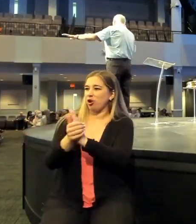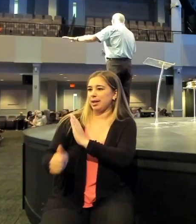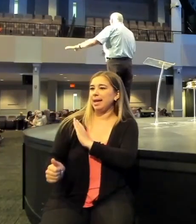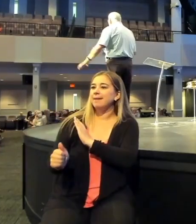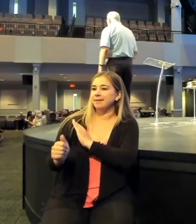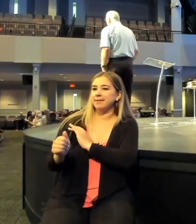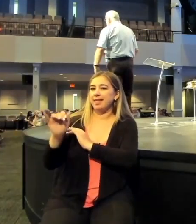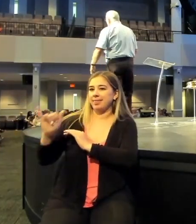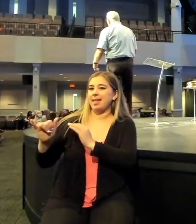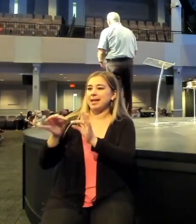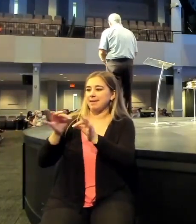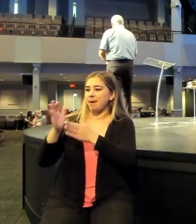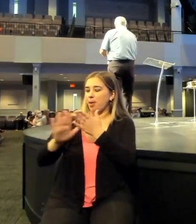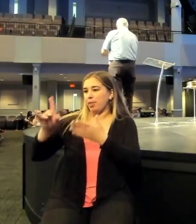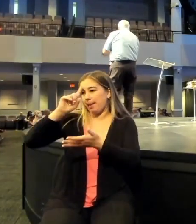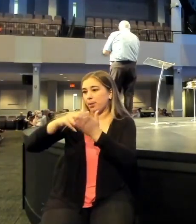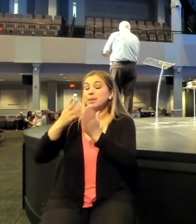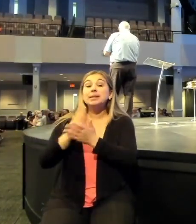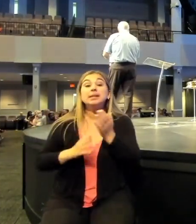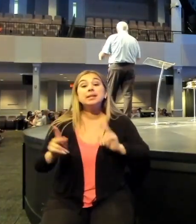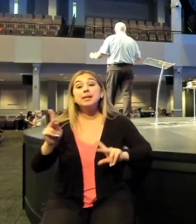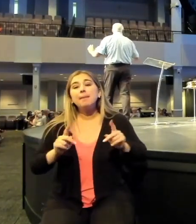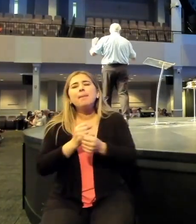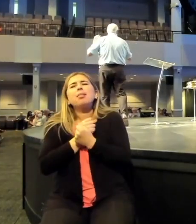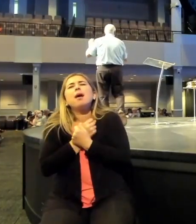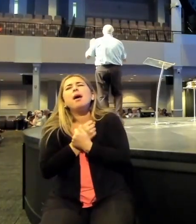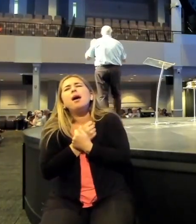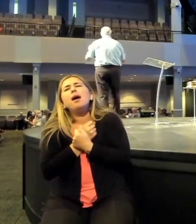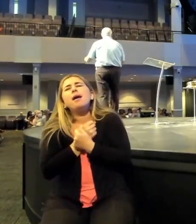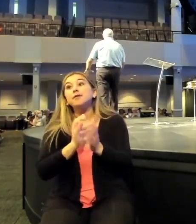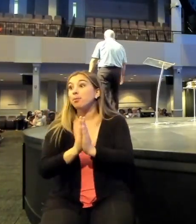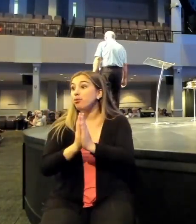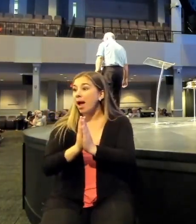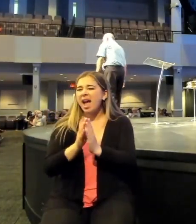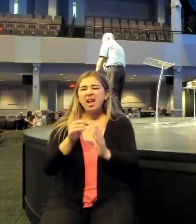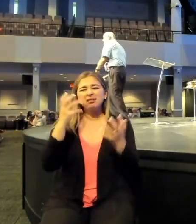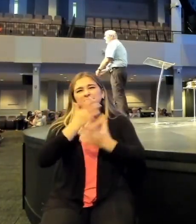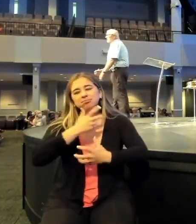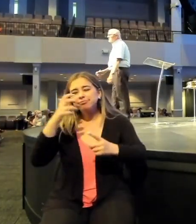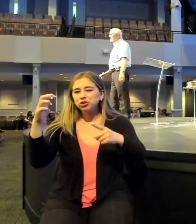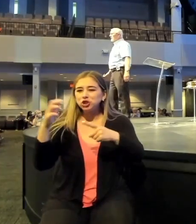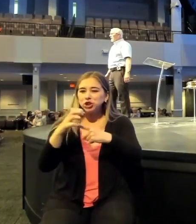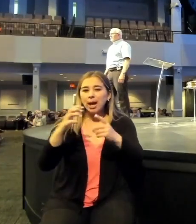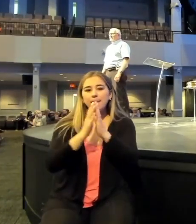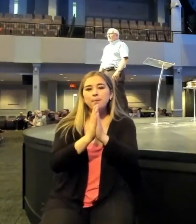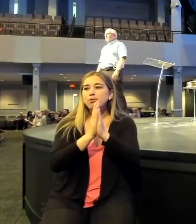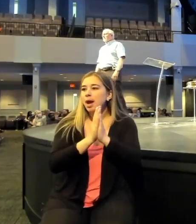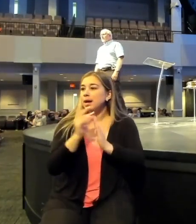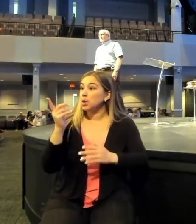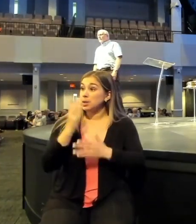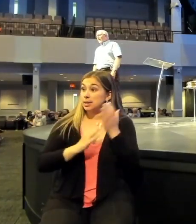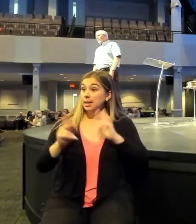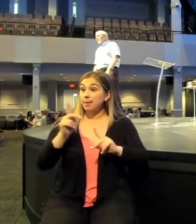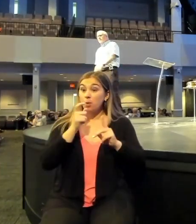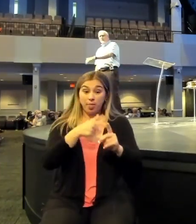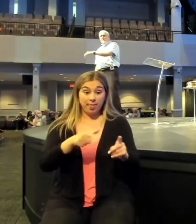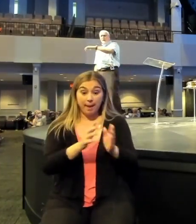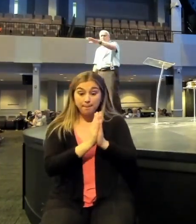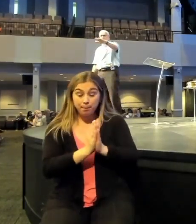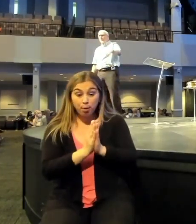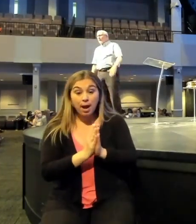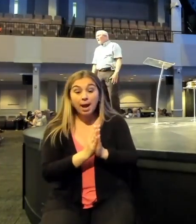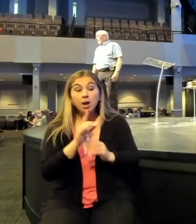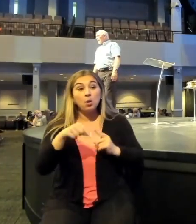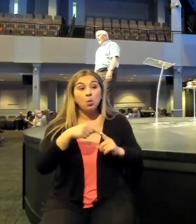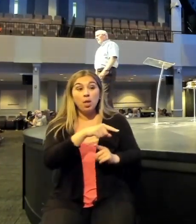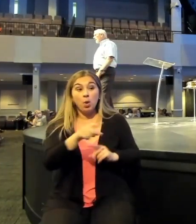defines part of their purpose. Some people just love to pray. Man, they're prayer warriors, and it seems as though every time these folks pray, or most of the